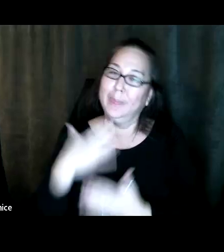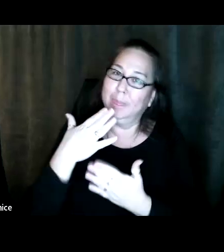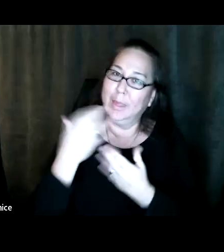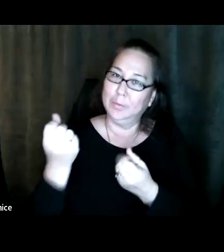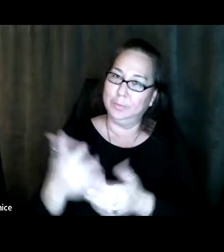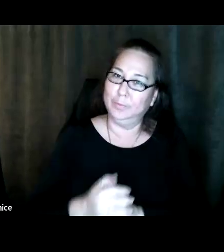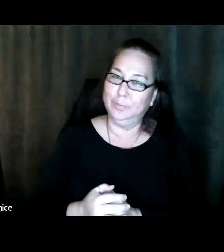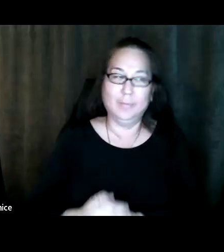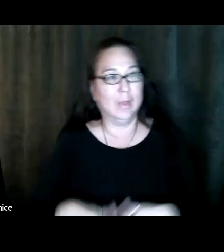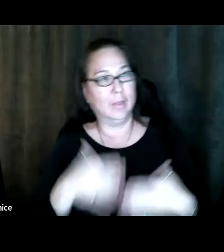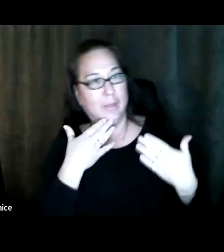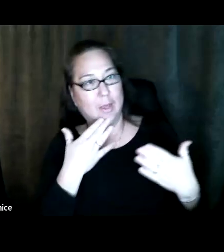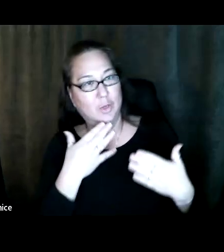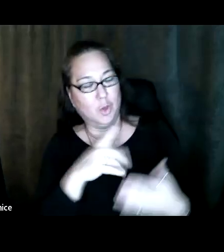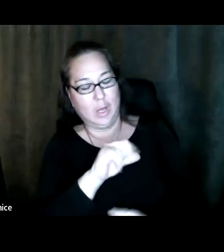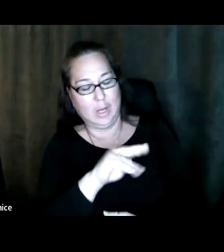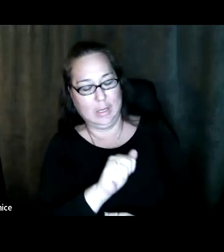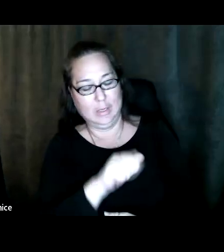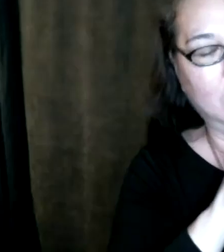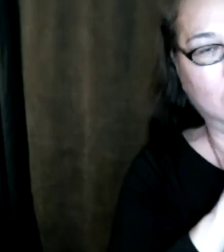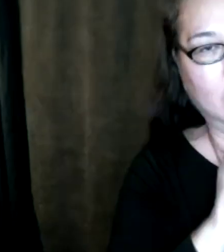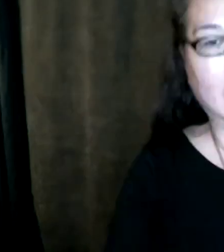Our next speaker is Travis Marshall.